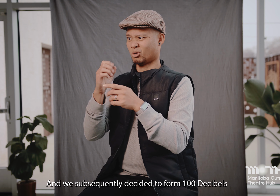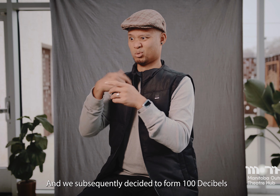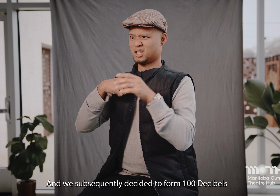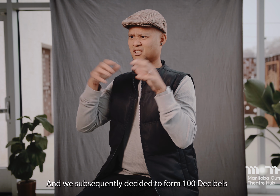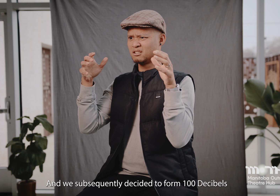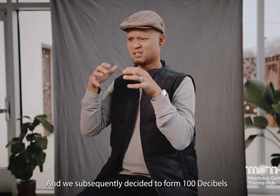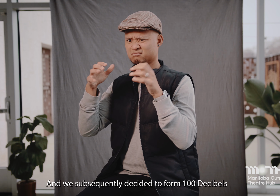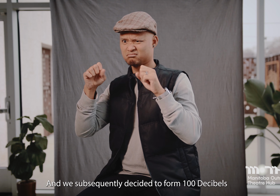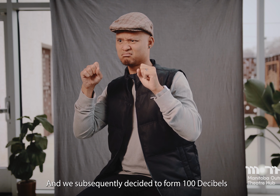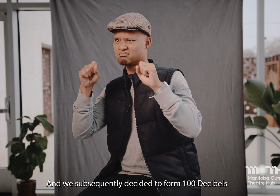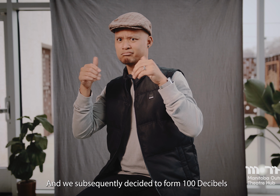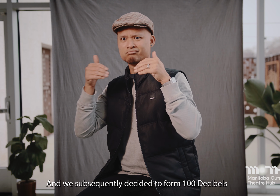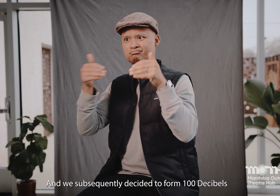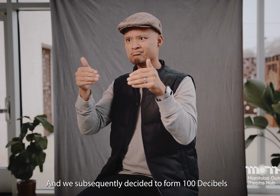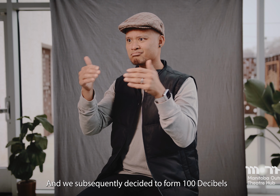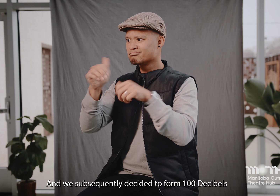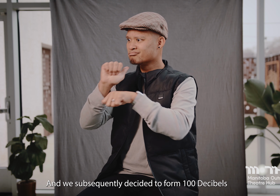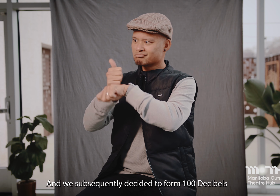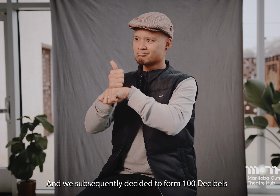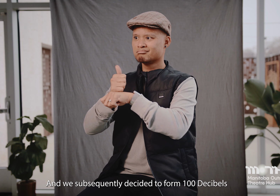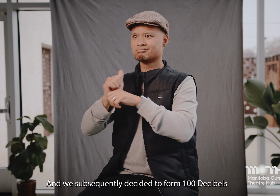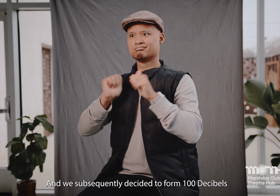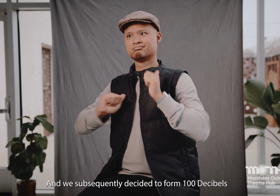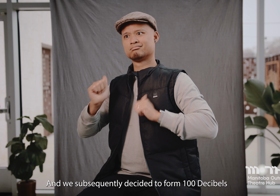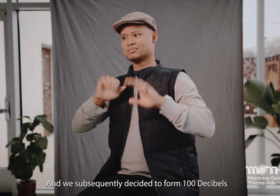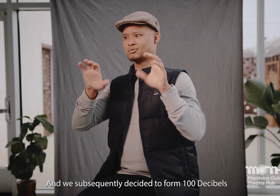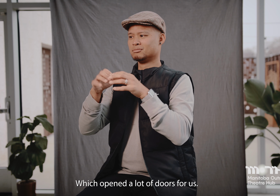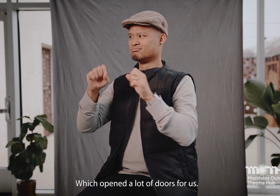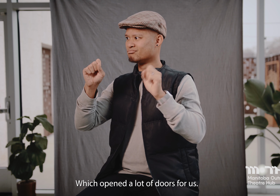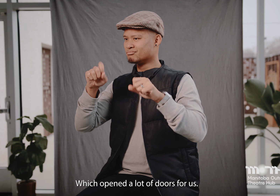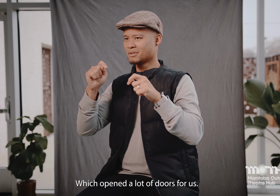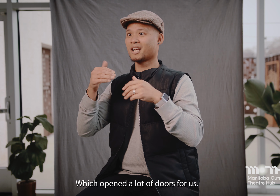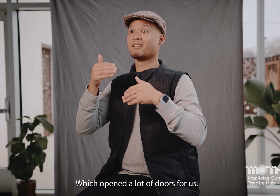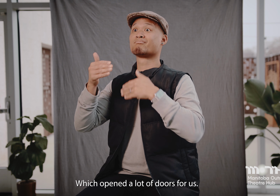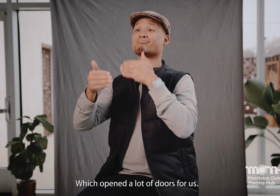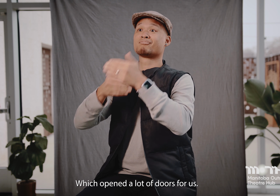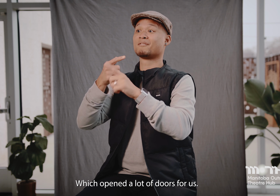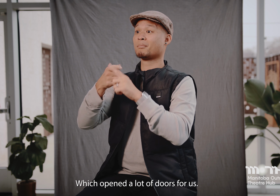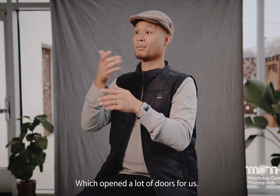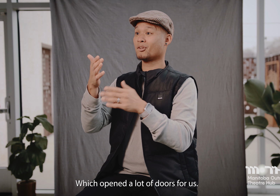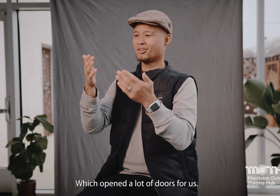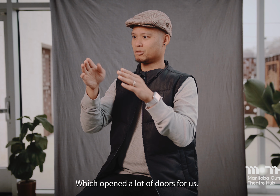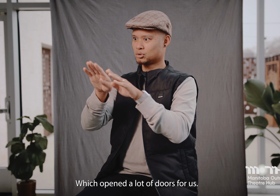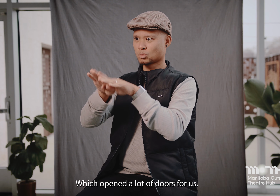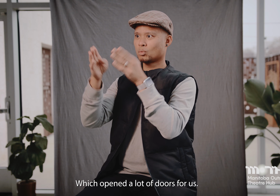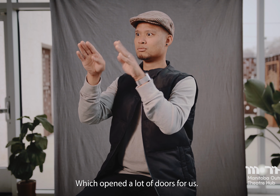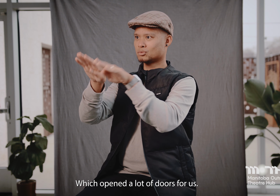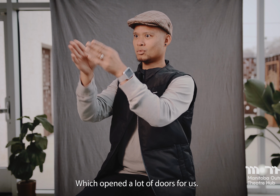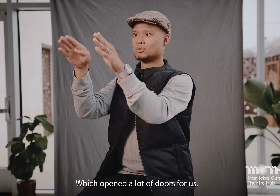And we subsequently decided to form 100 decibels, which opened a lot of doors for us.